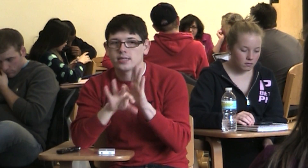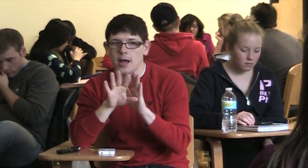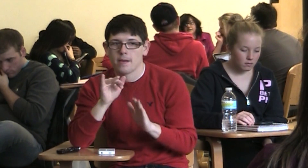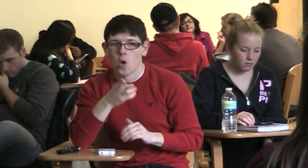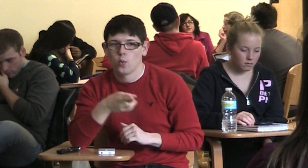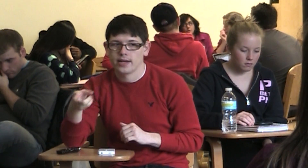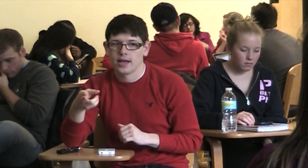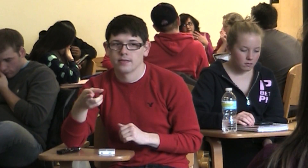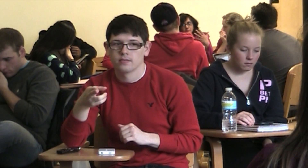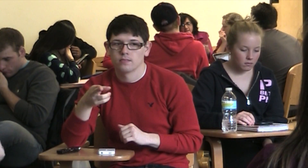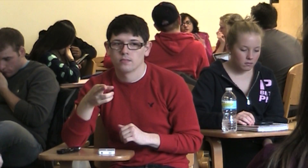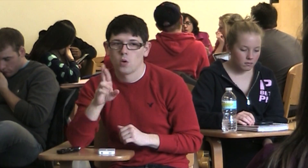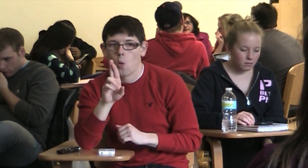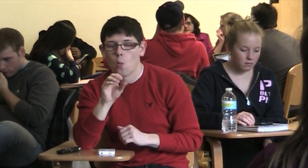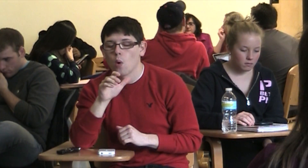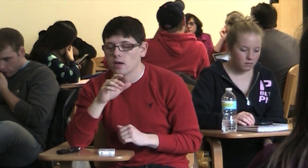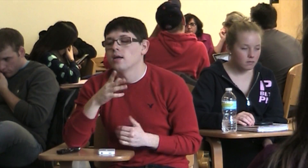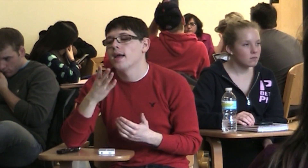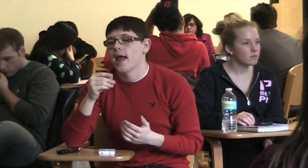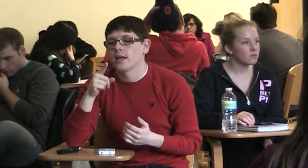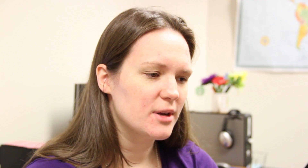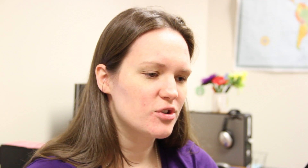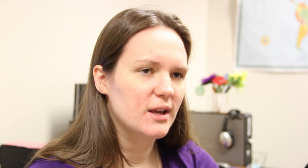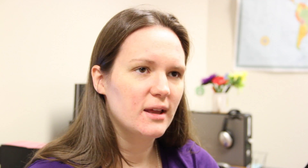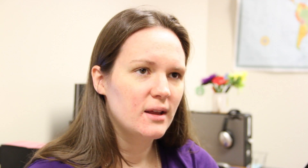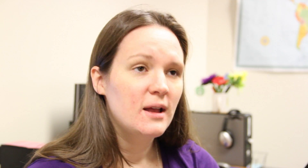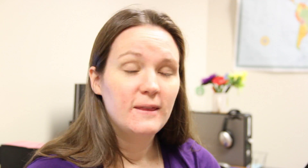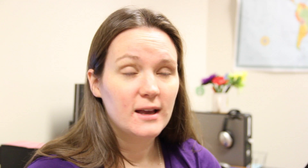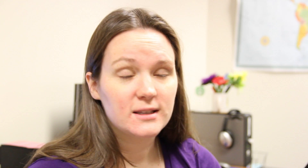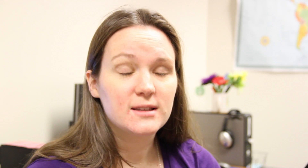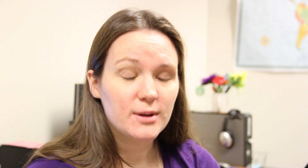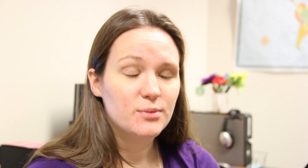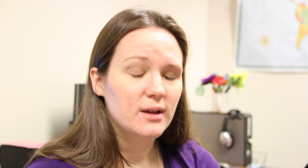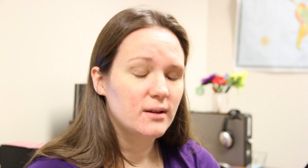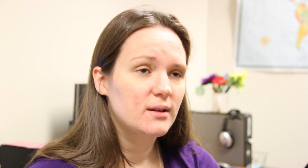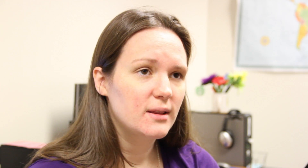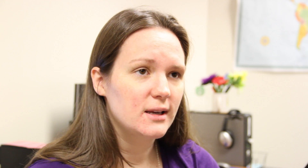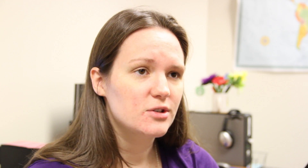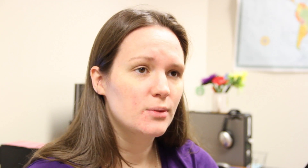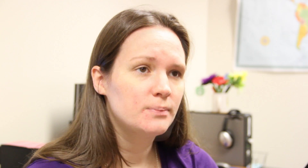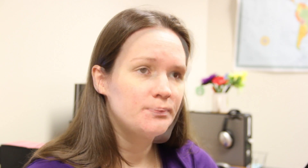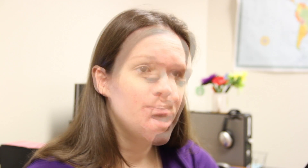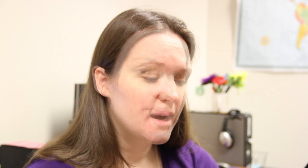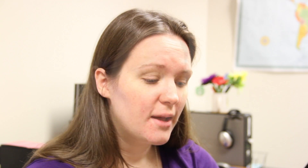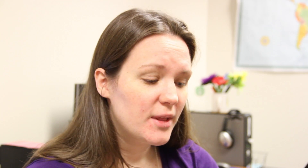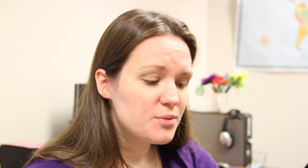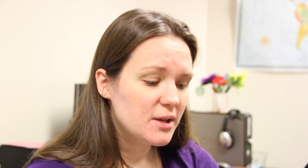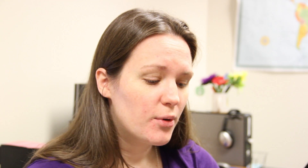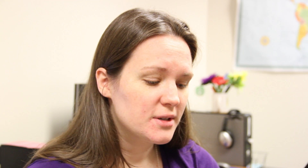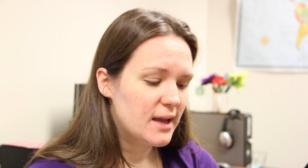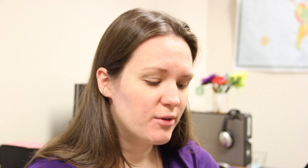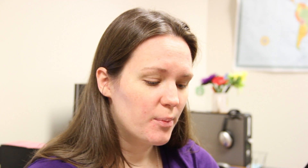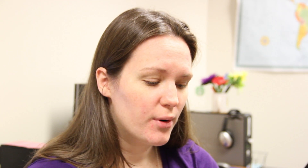just so we know what we can do while class is happening to make sure they get the access in the best way they need to. Yeah, and that's